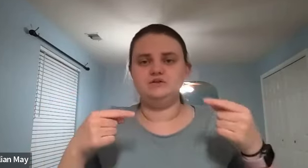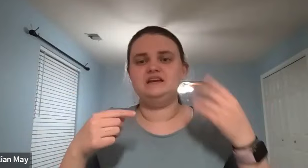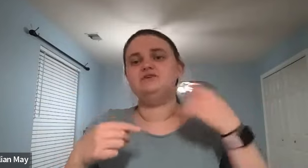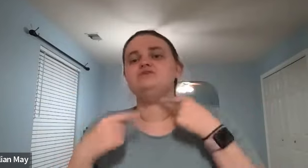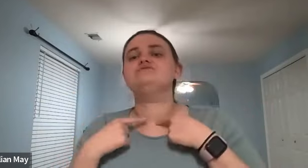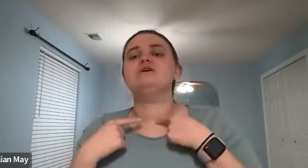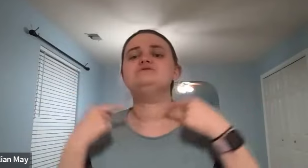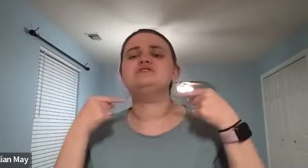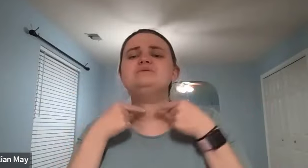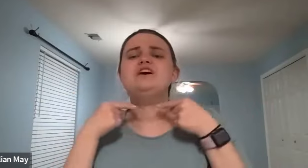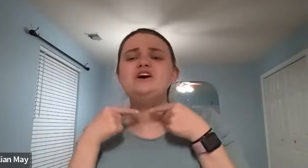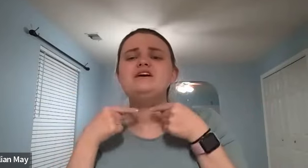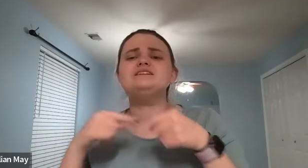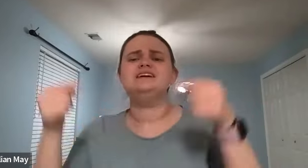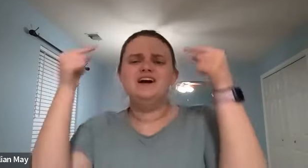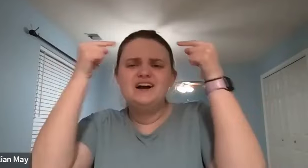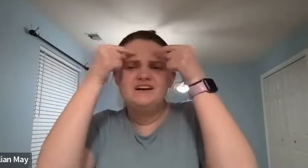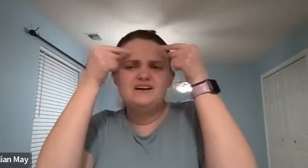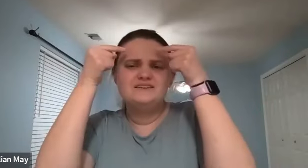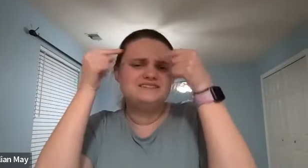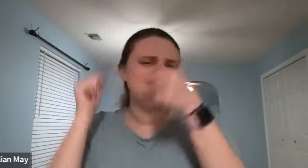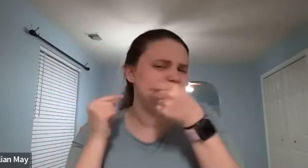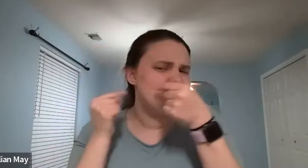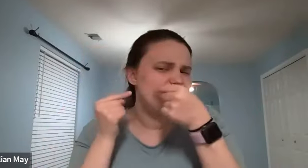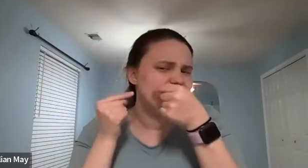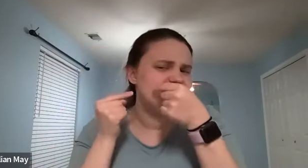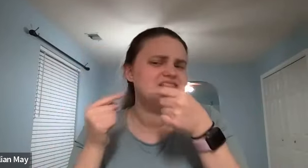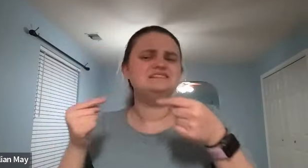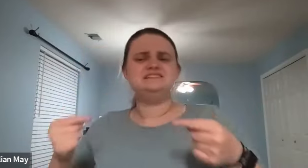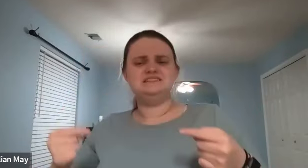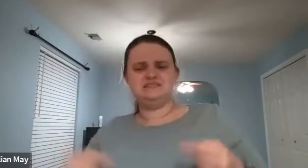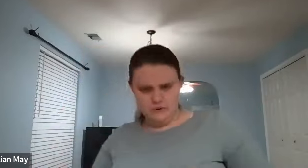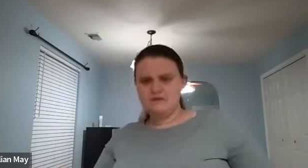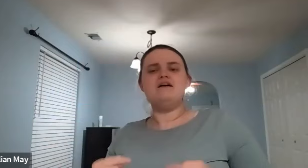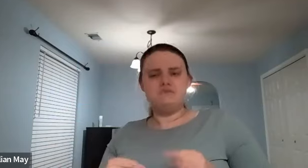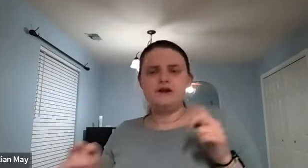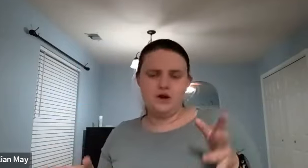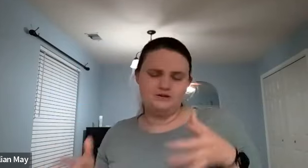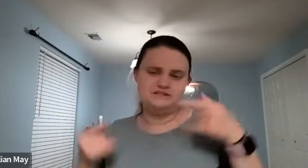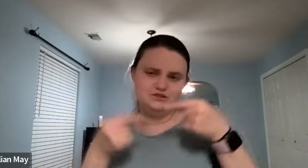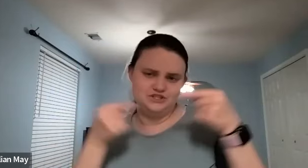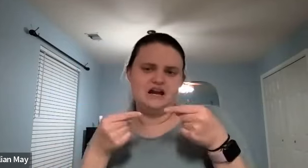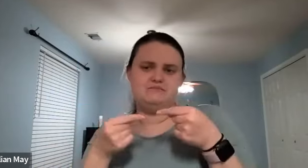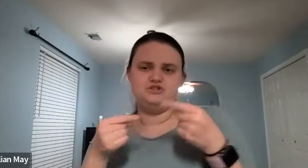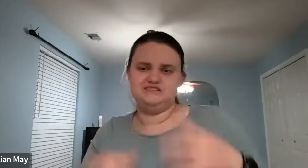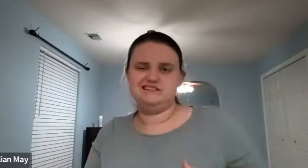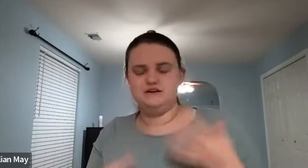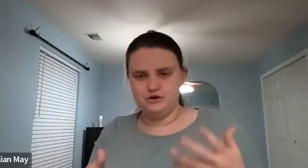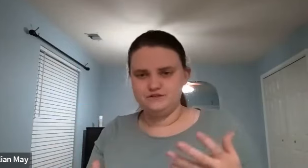like if your throat's hurting, hurt, hurt, hurt, wherever it hurts, you just kind of motion the sign of hurt.